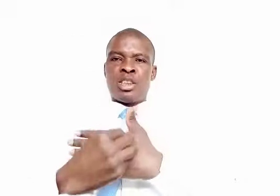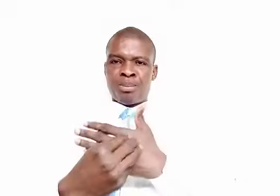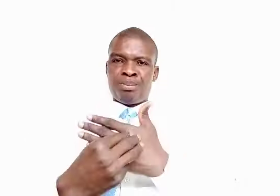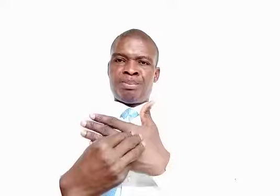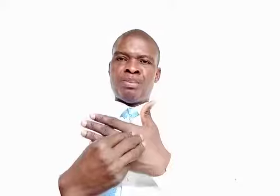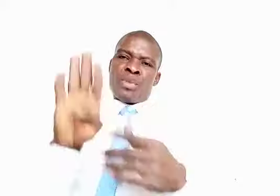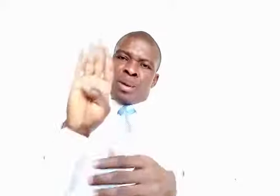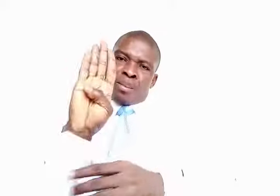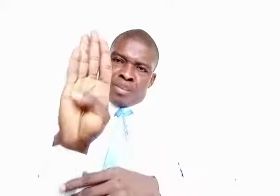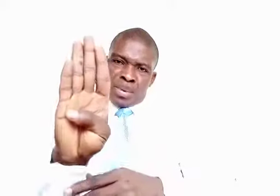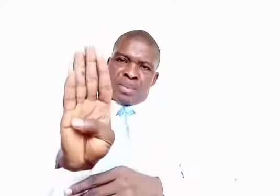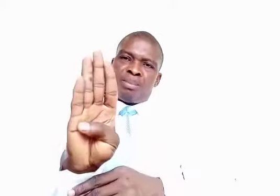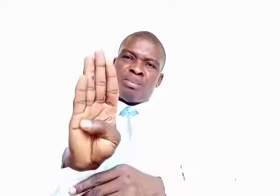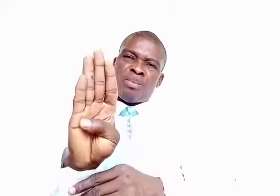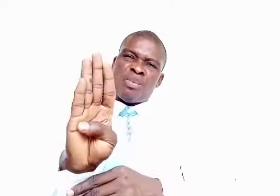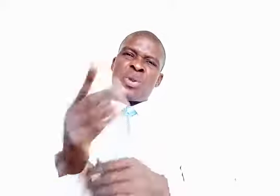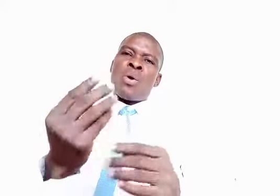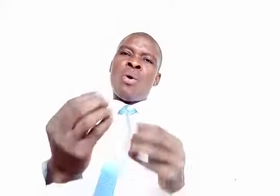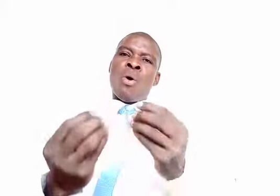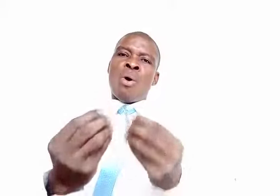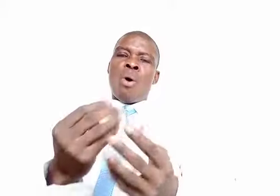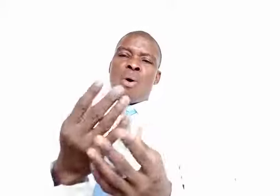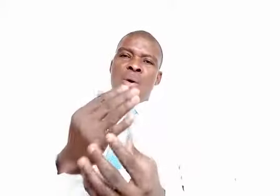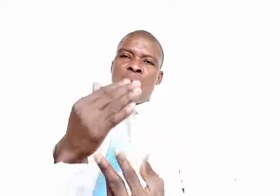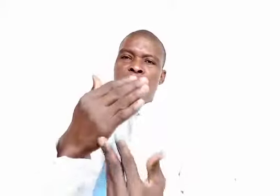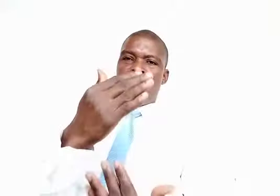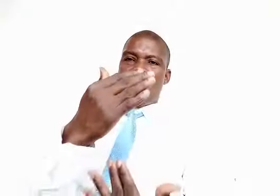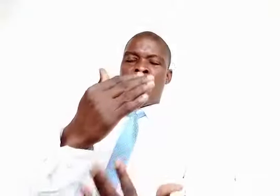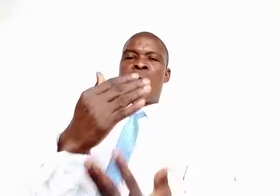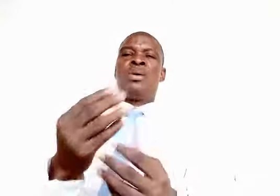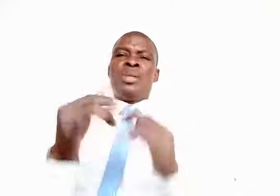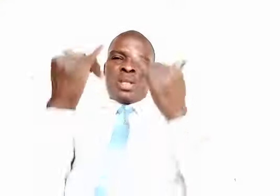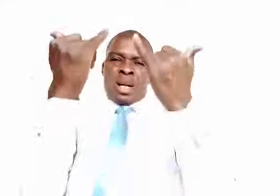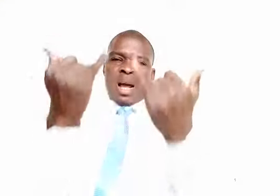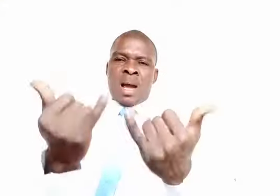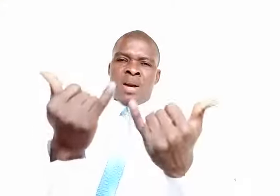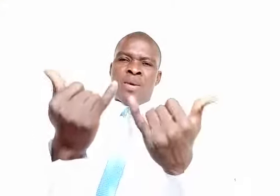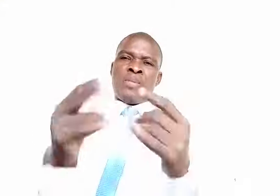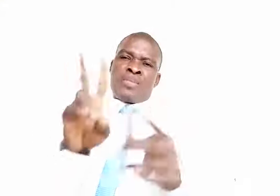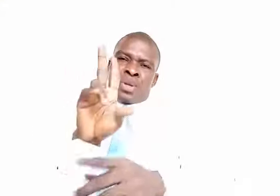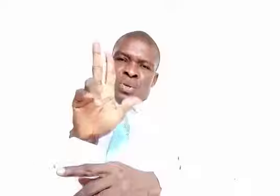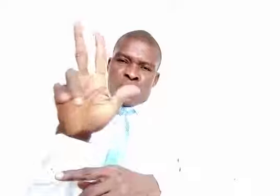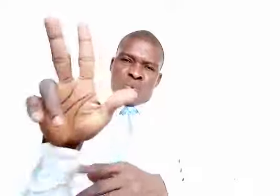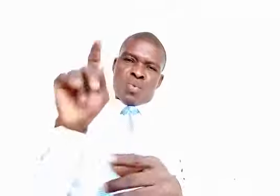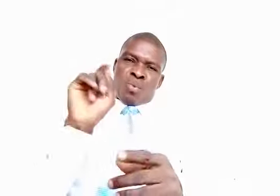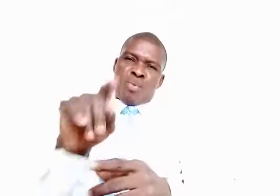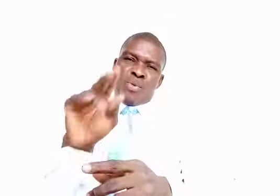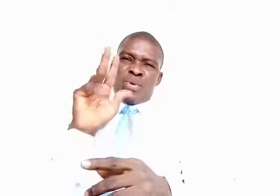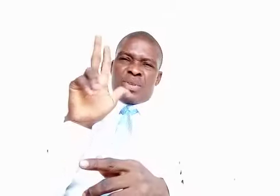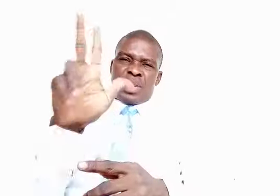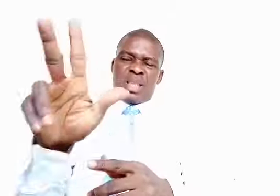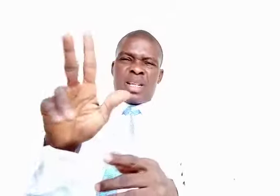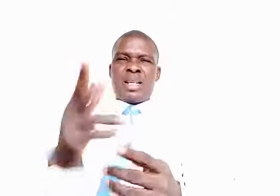B. Oil production now 2.3 million barrel per